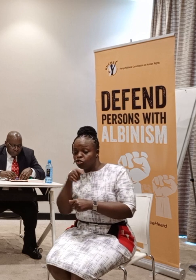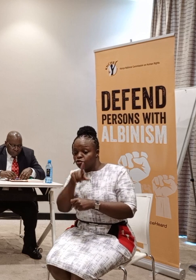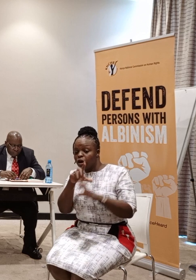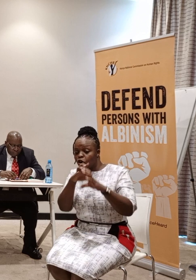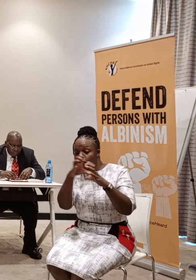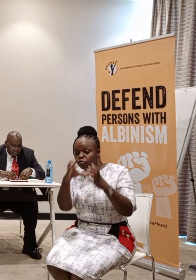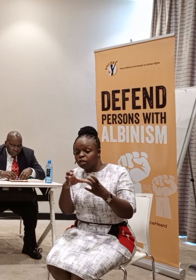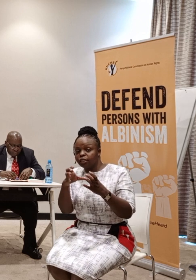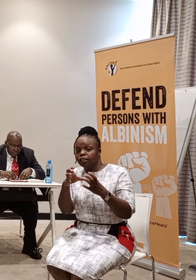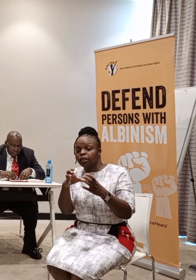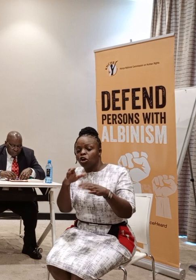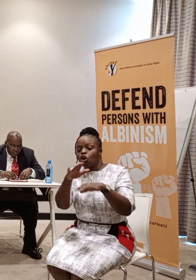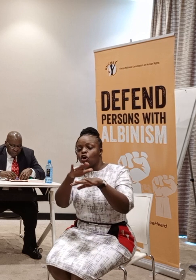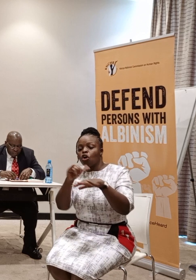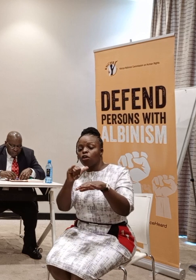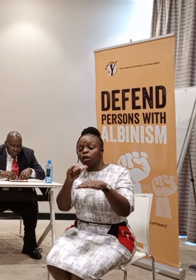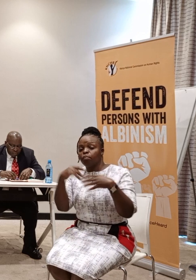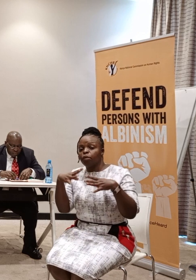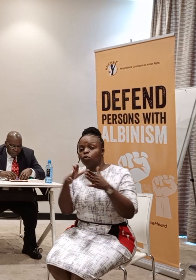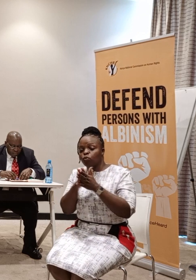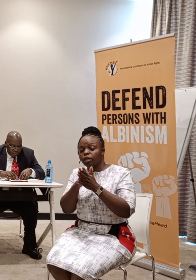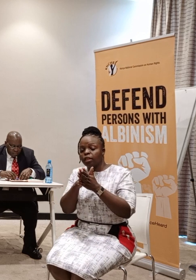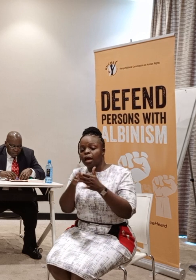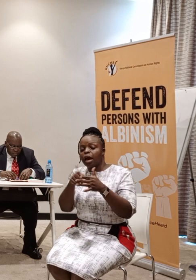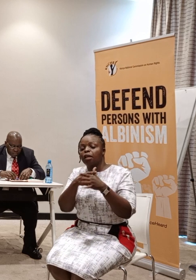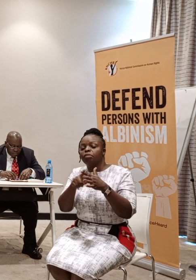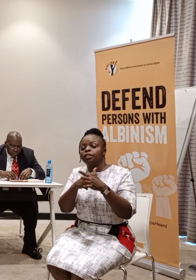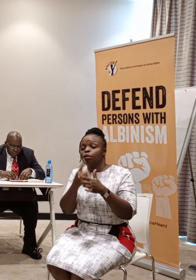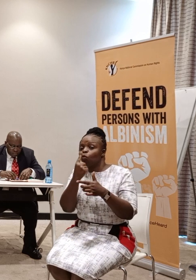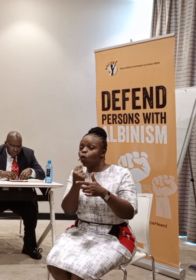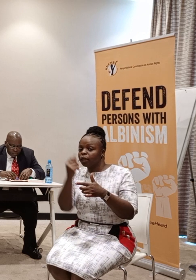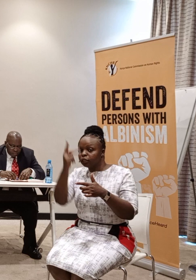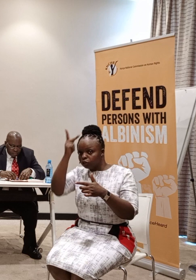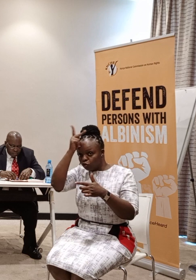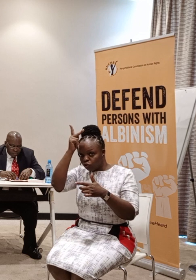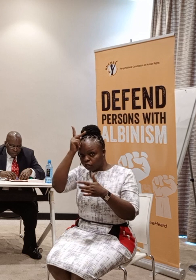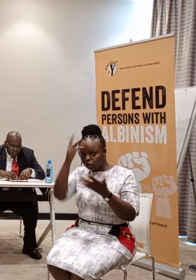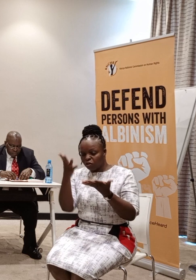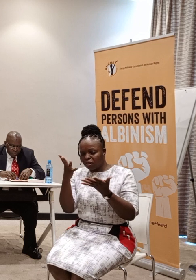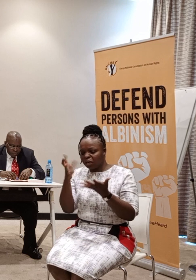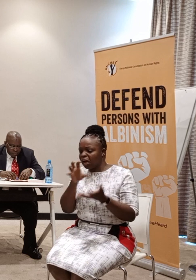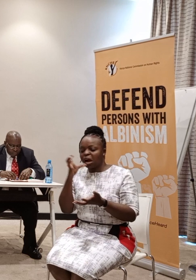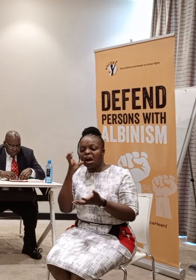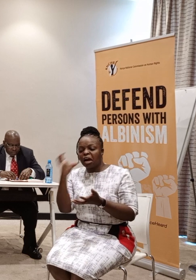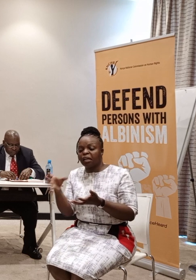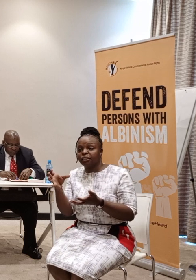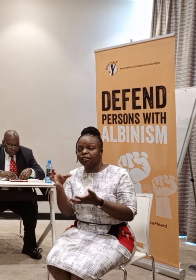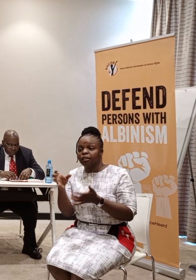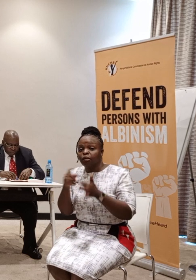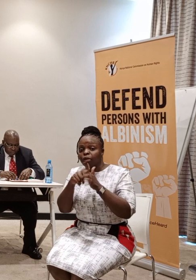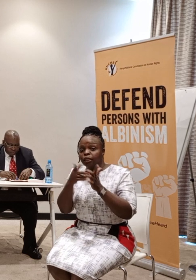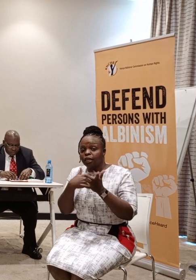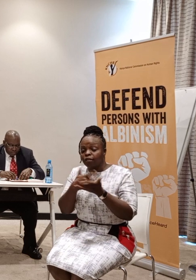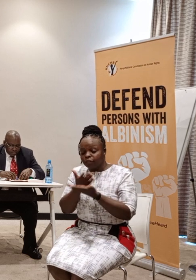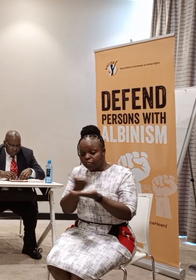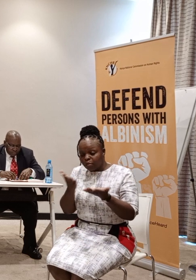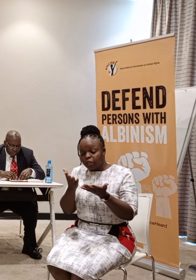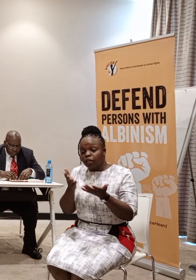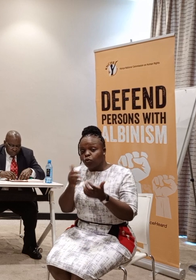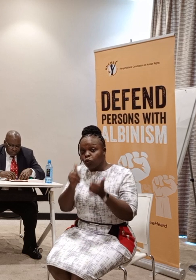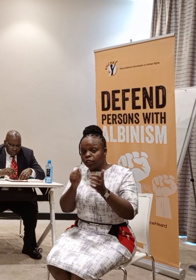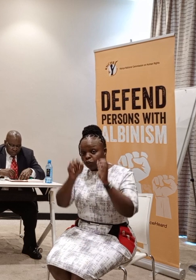community calls persons with albinism a white goat or says it's a curse. But there's something we can